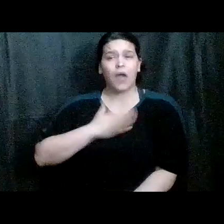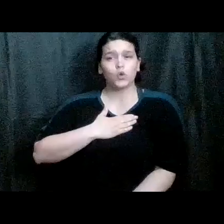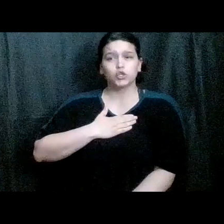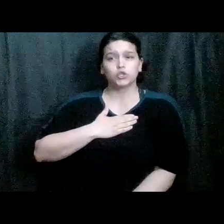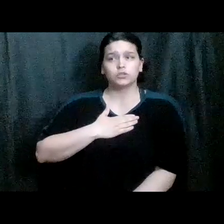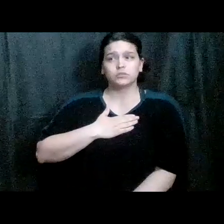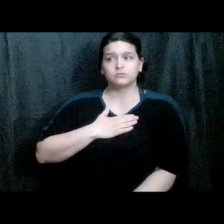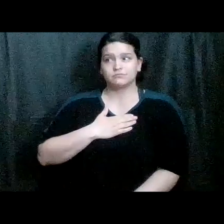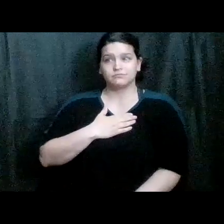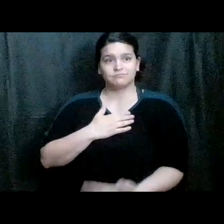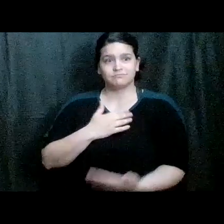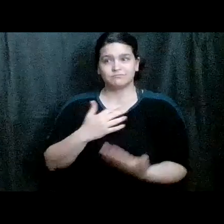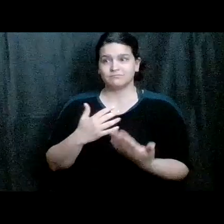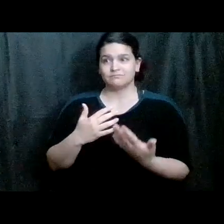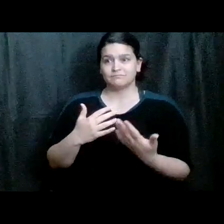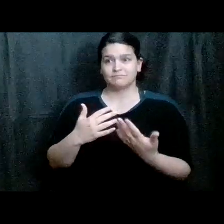it's a familiar